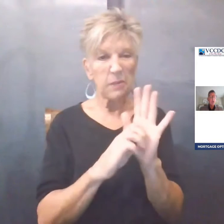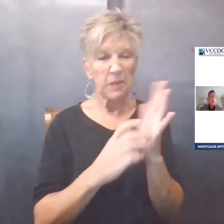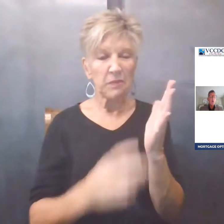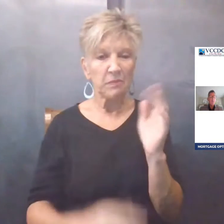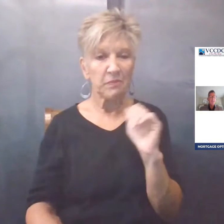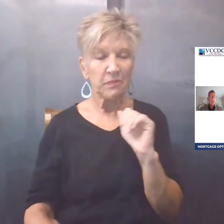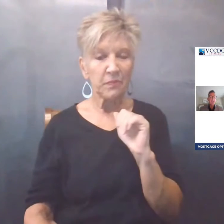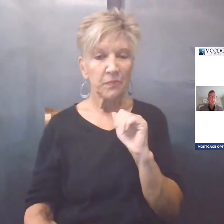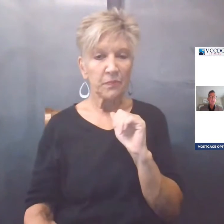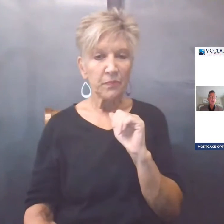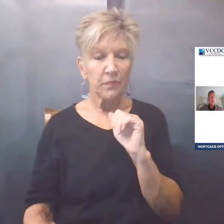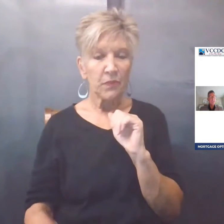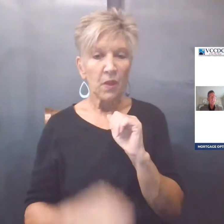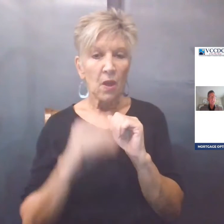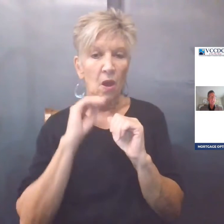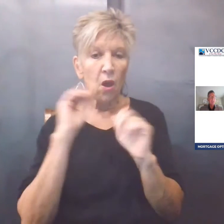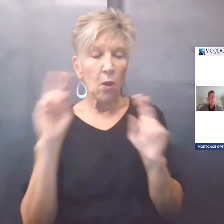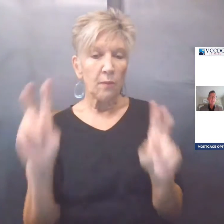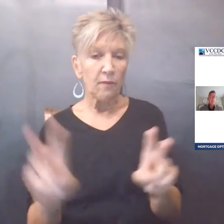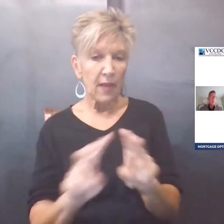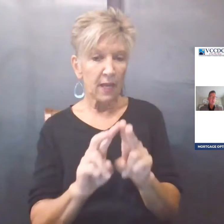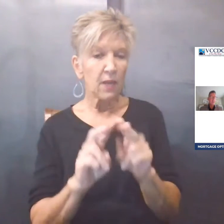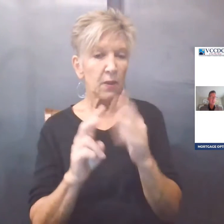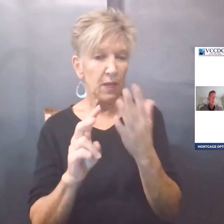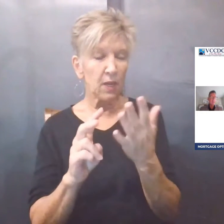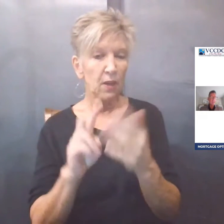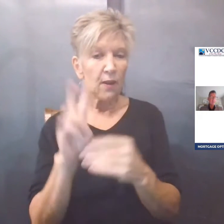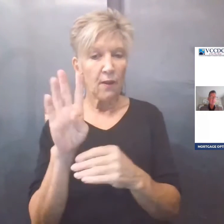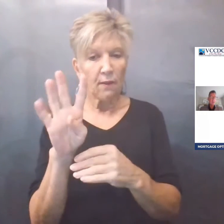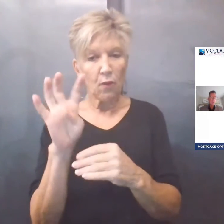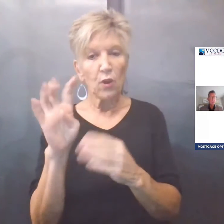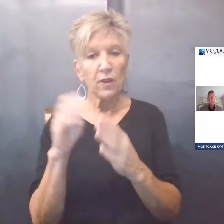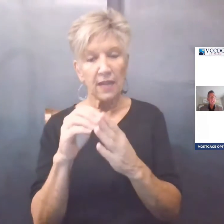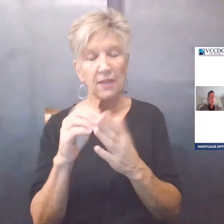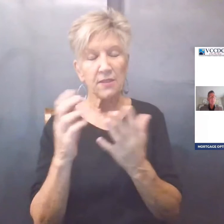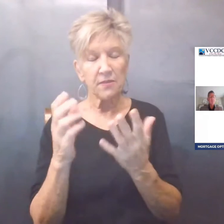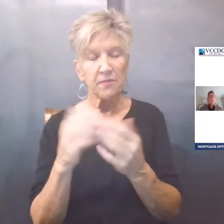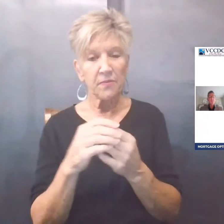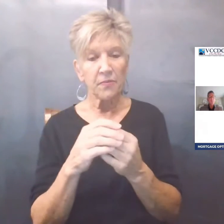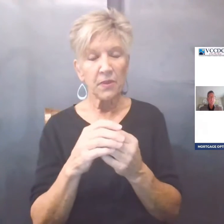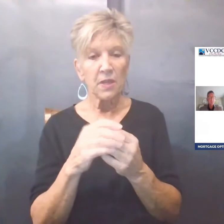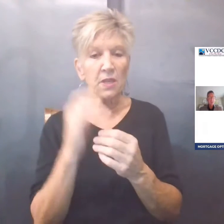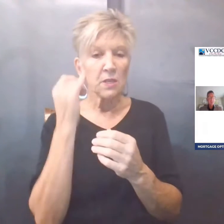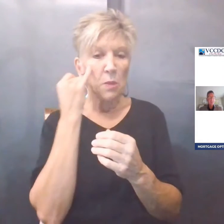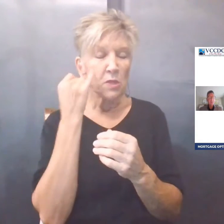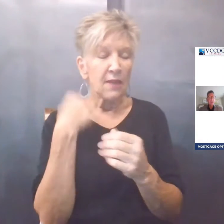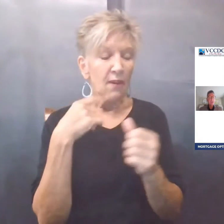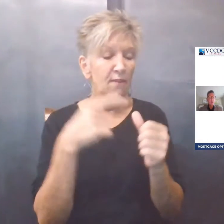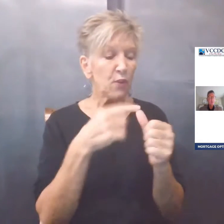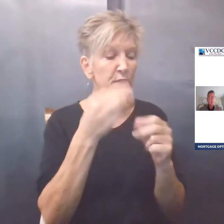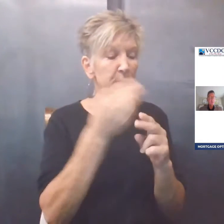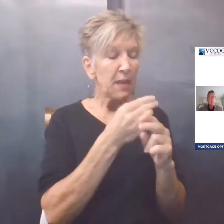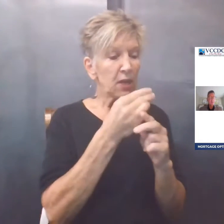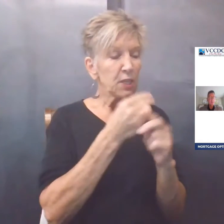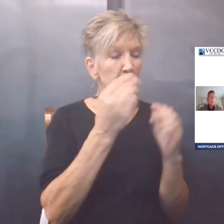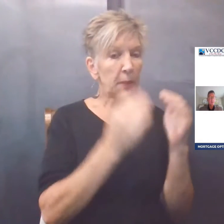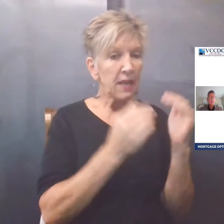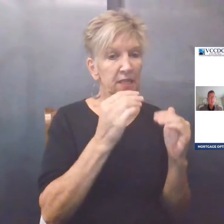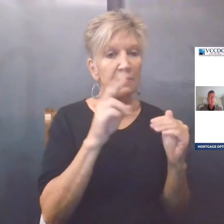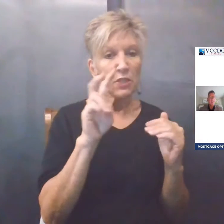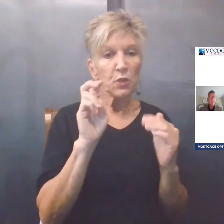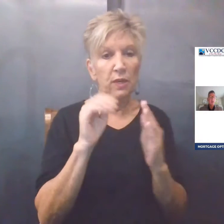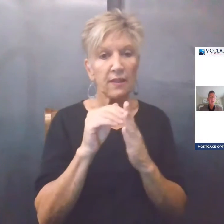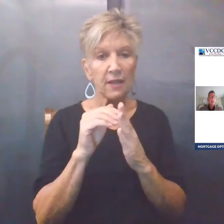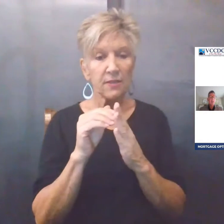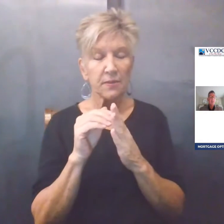like. Home value under this scenario is going to be $400,000 again. Let's say you have a first mortgage balance right now of $200,000. Under